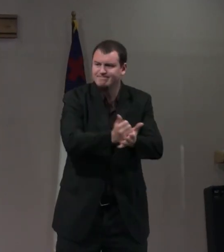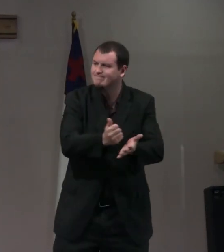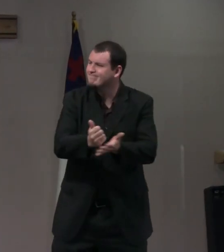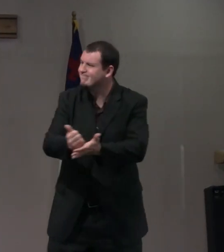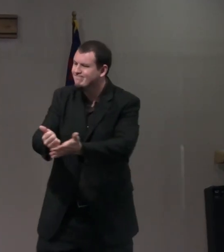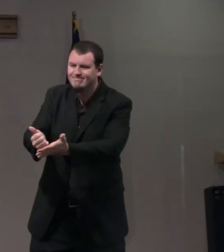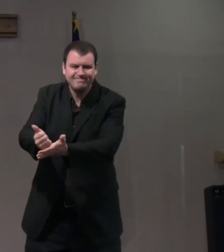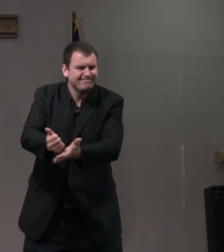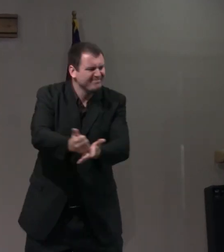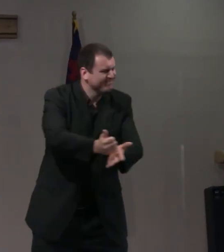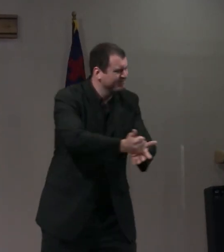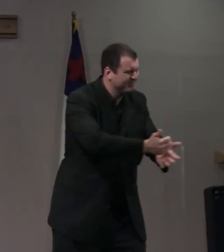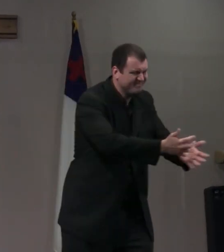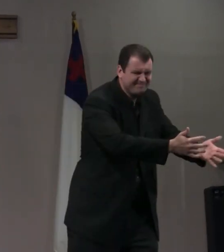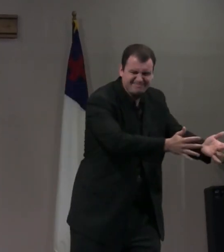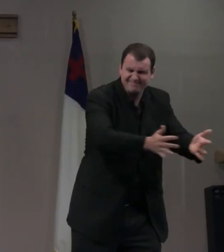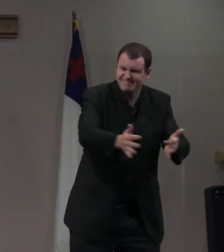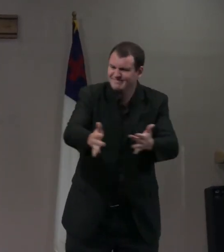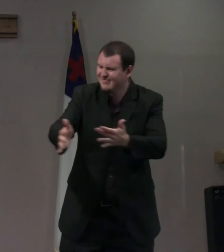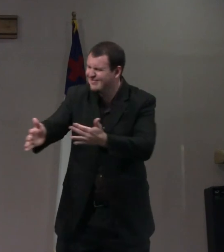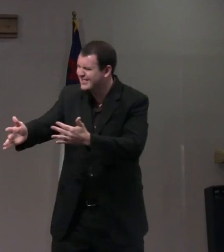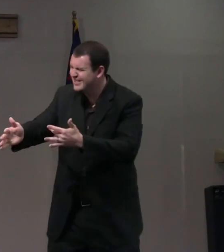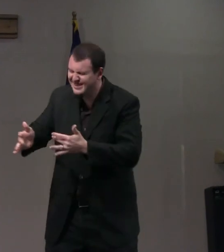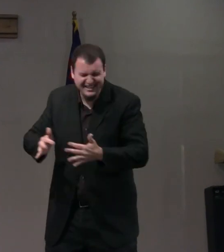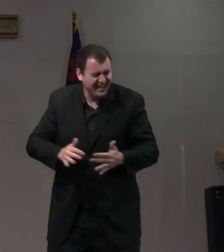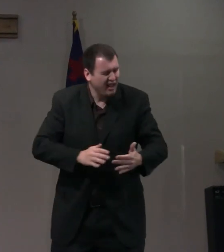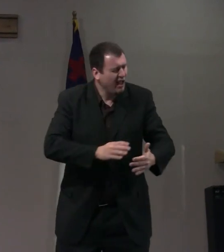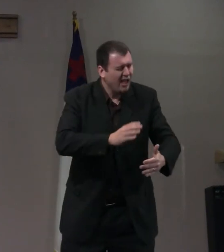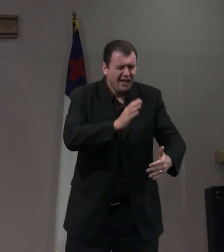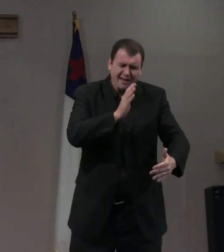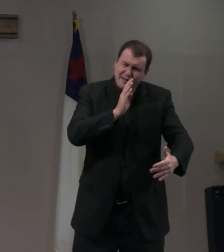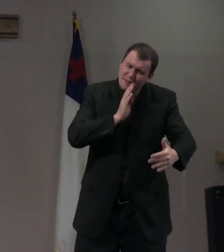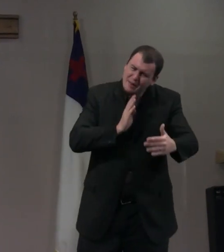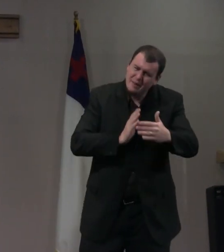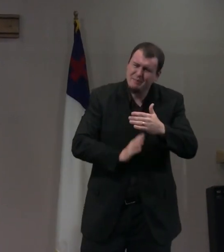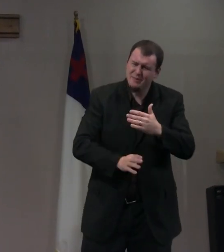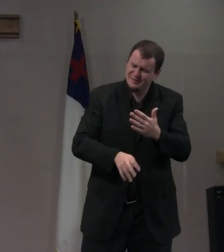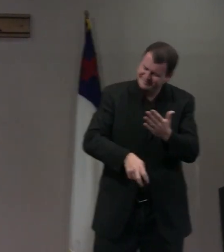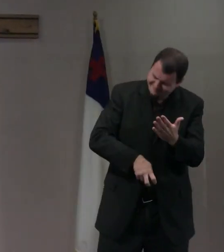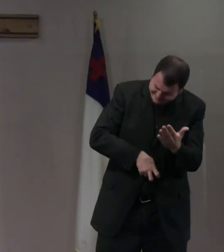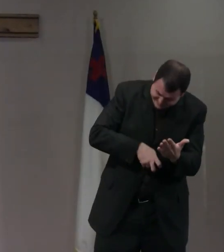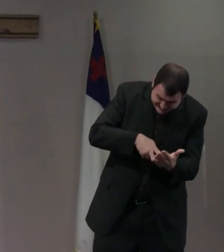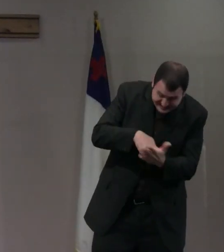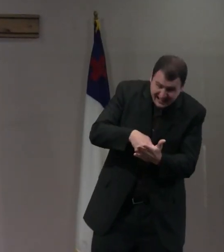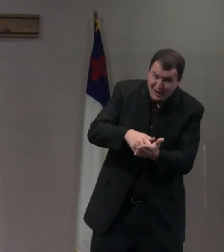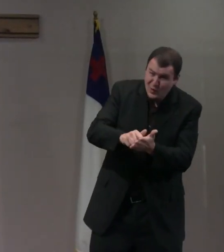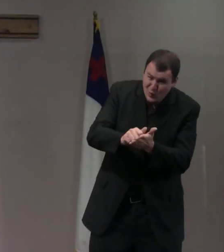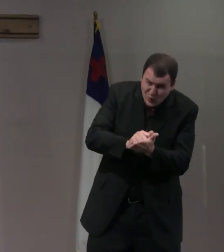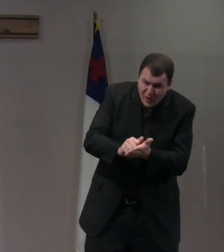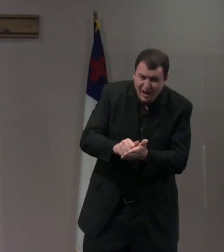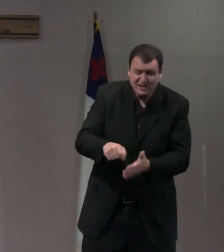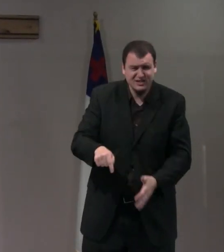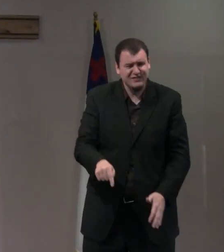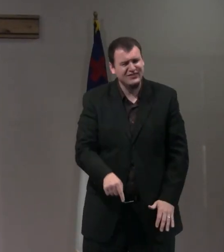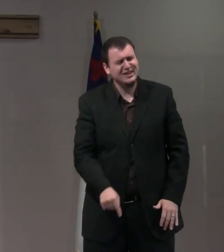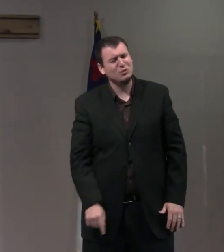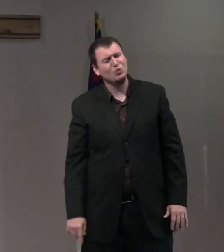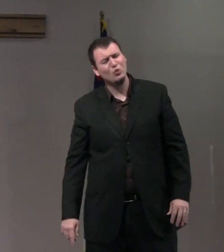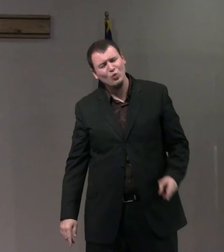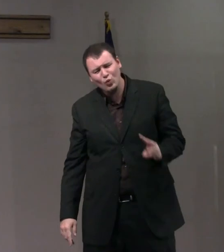to deal with people's weaknesses, to help them, and humbled himself, knelt to wash